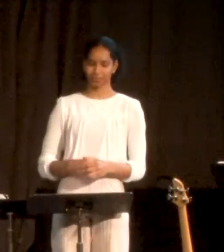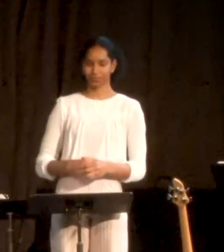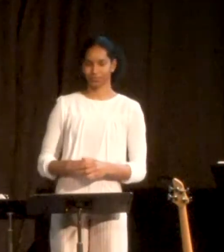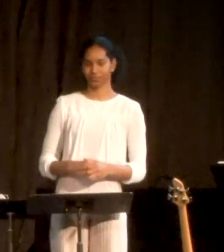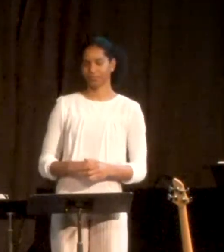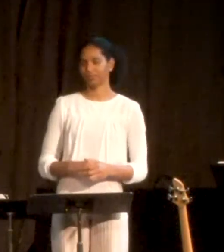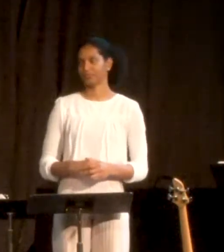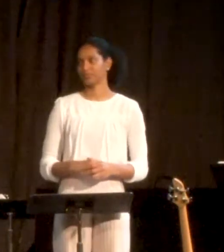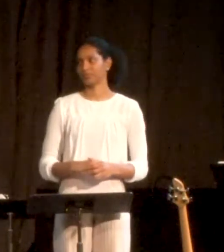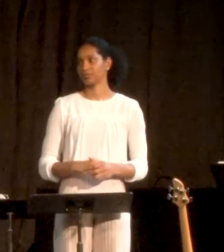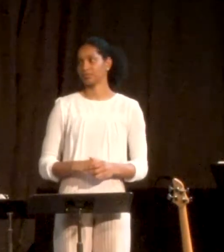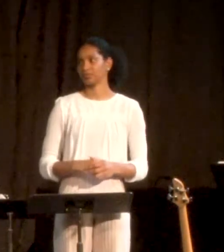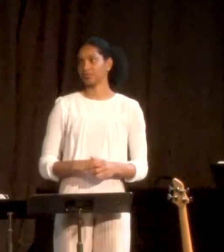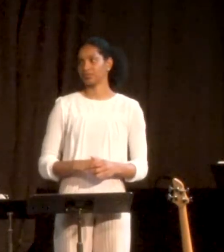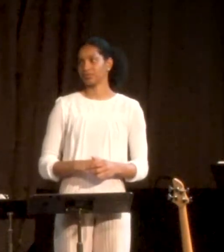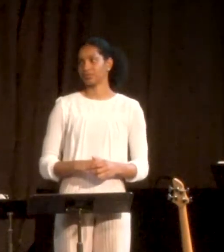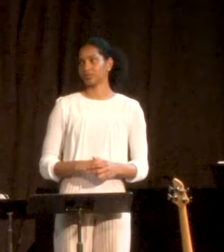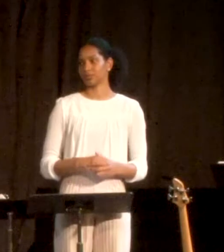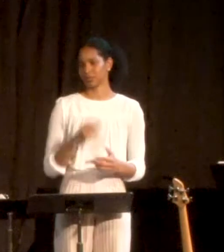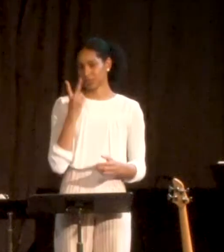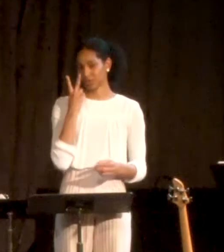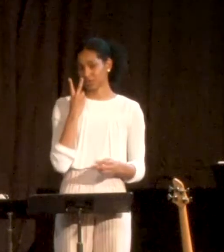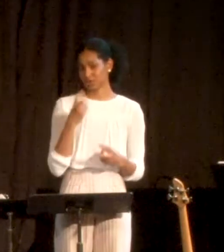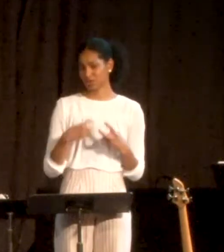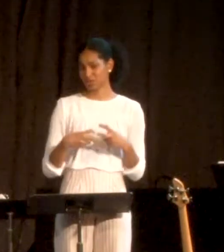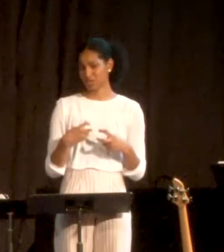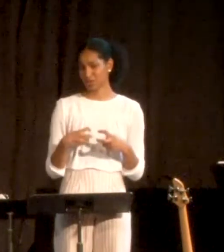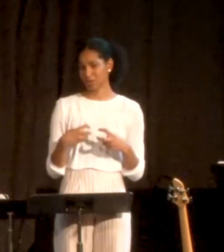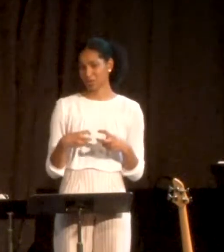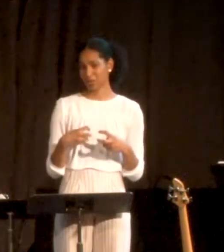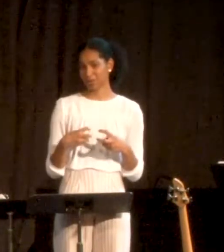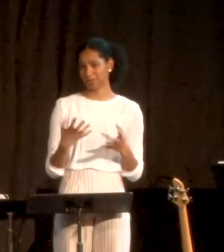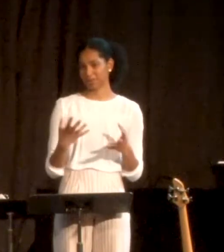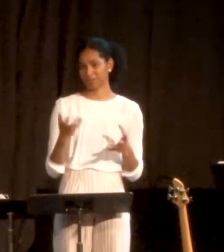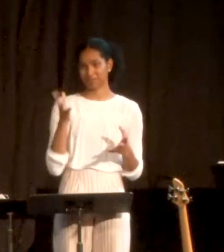newcomers. Do you see it? Talk to me.